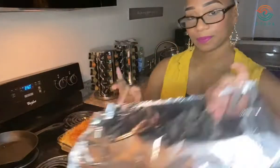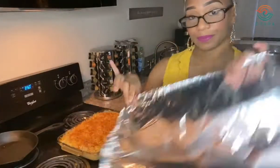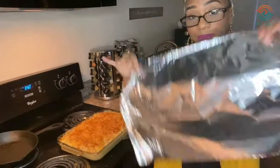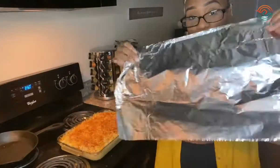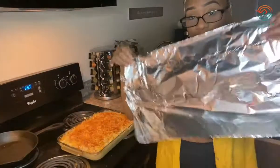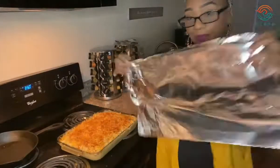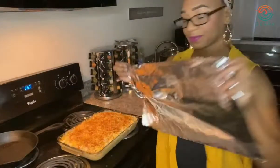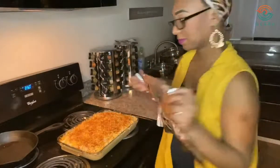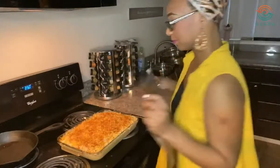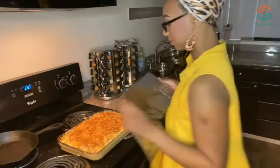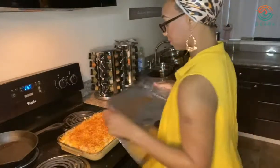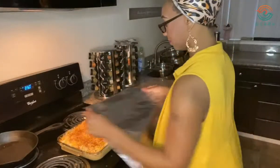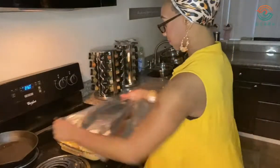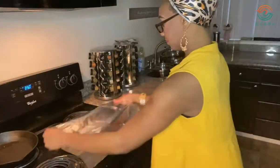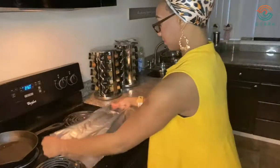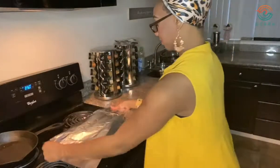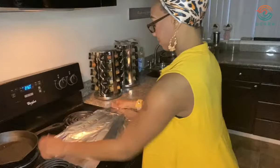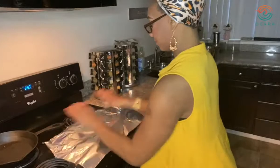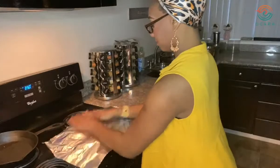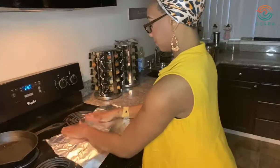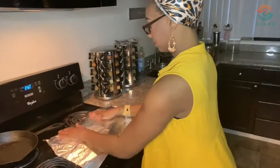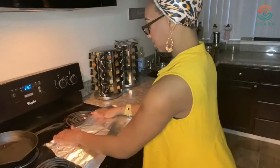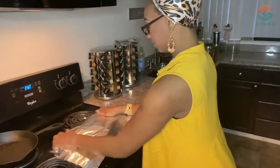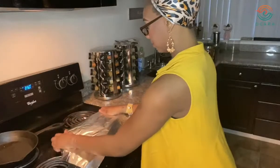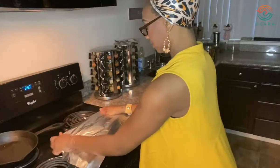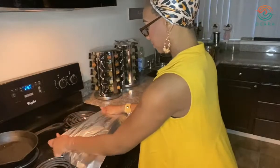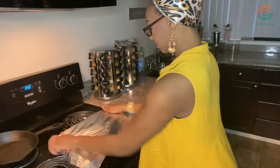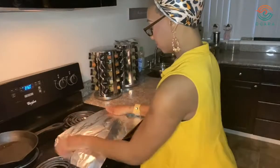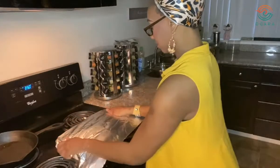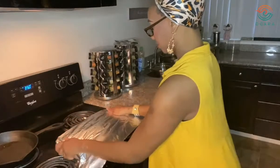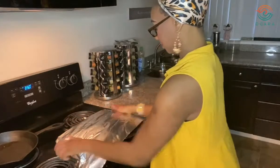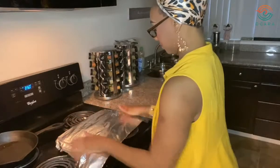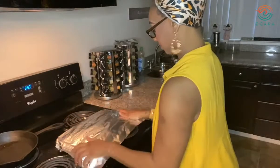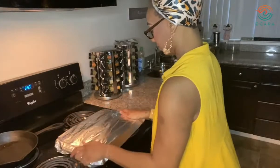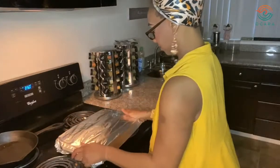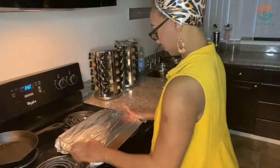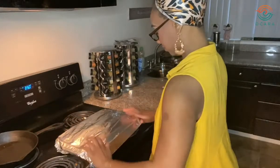Then take a sheet of foil and cover over the top and around the edges.